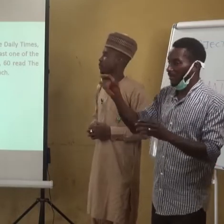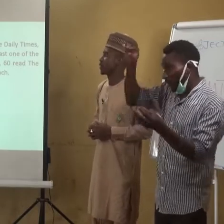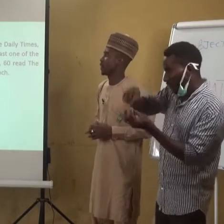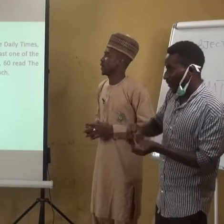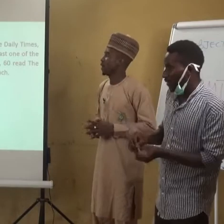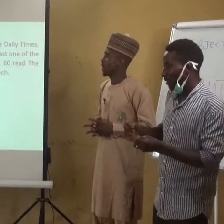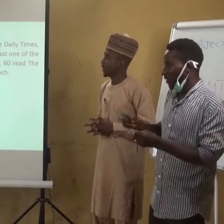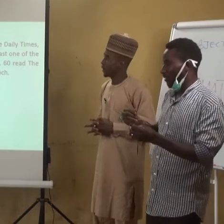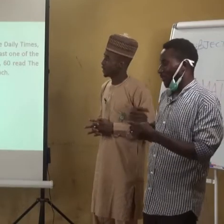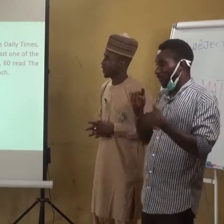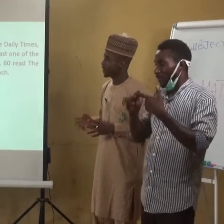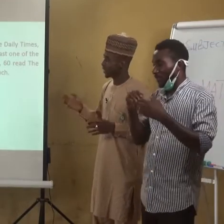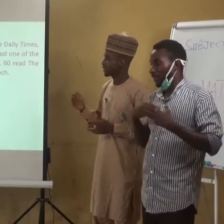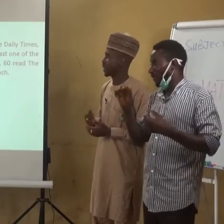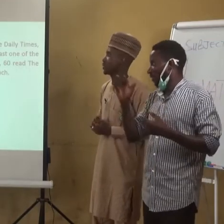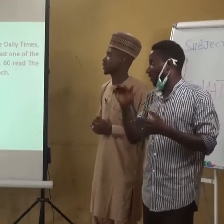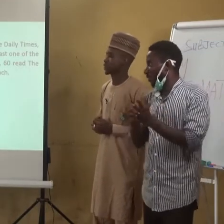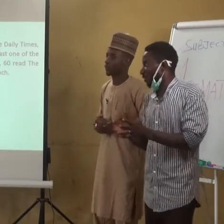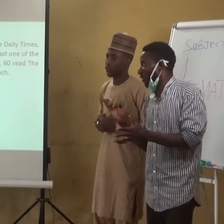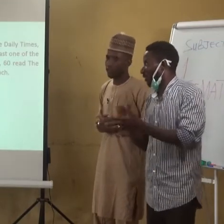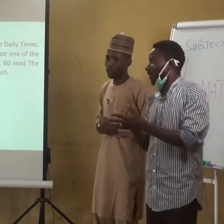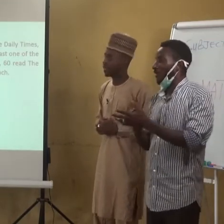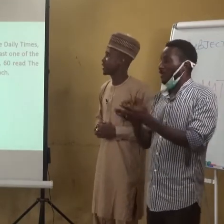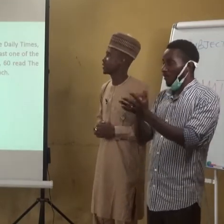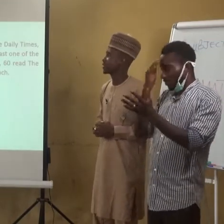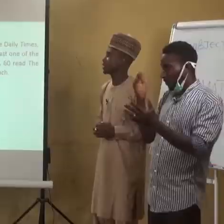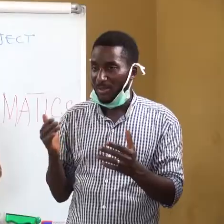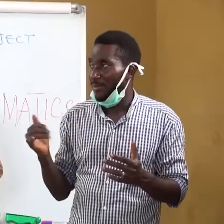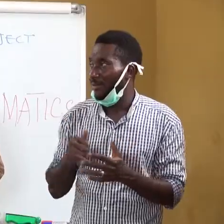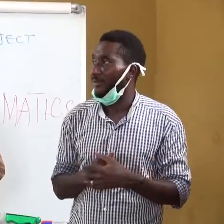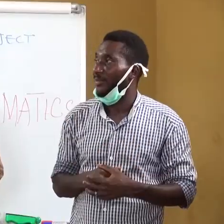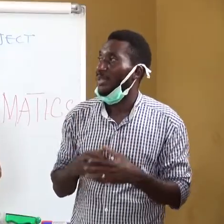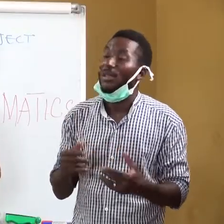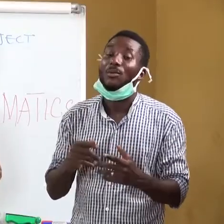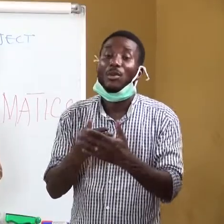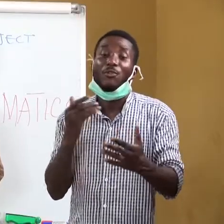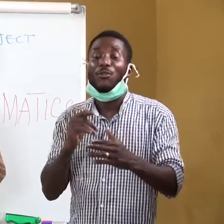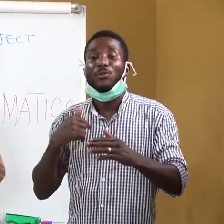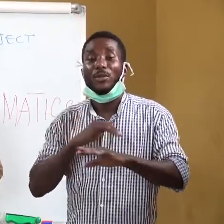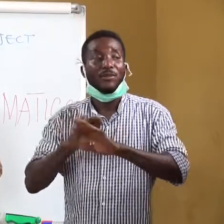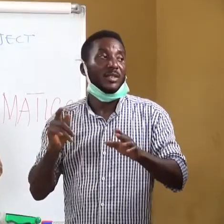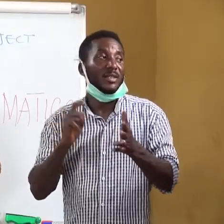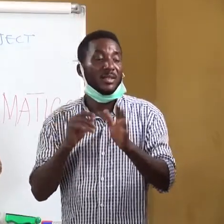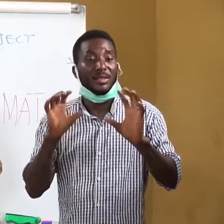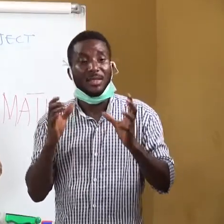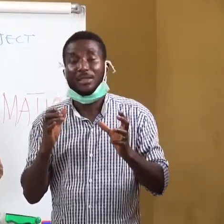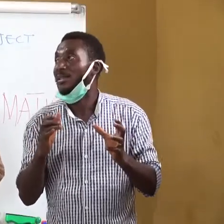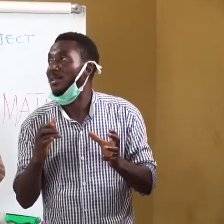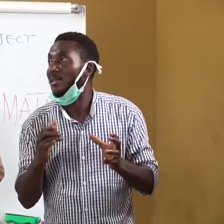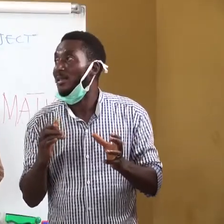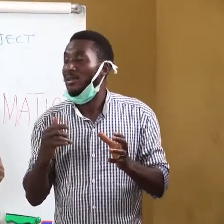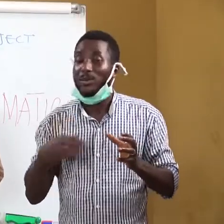class, here is an assignment for the learners. It says, in a survey